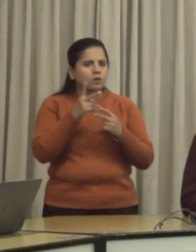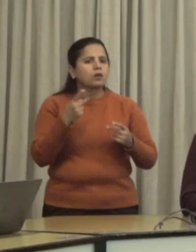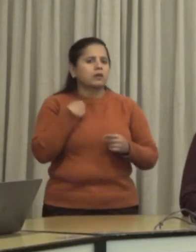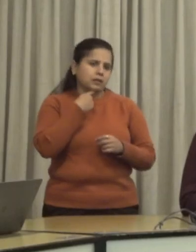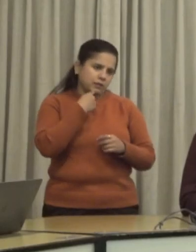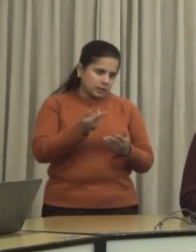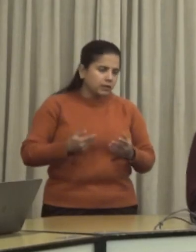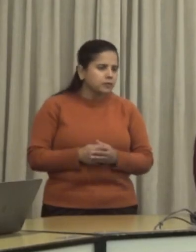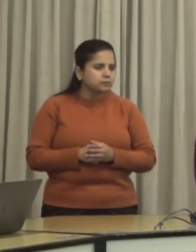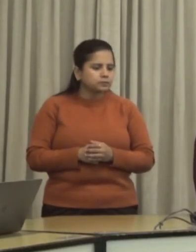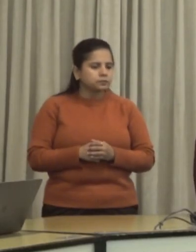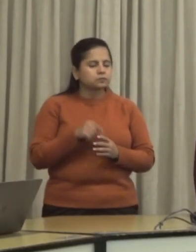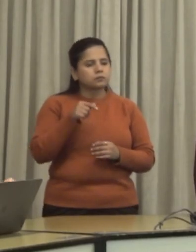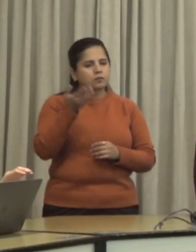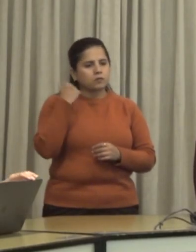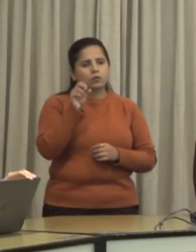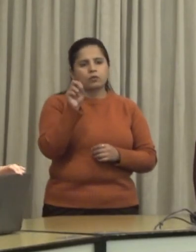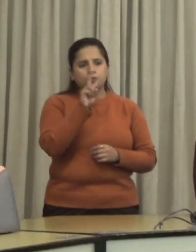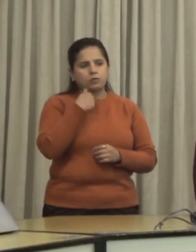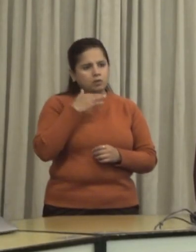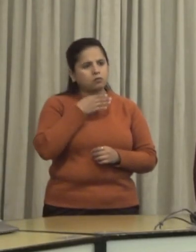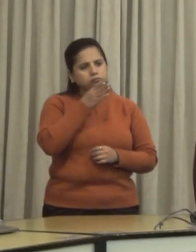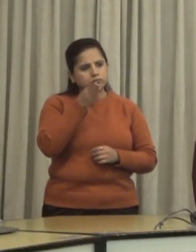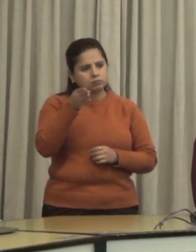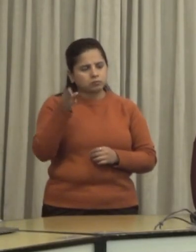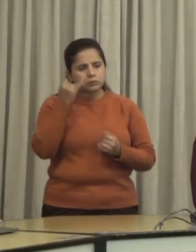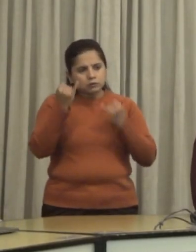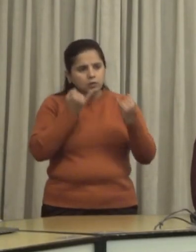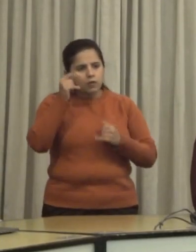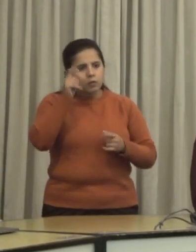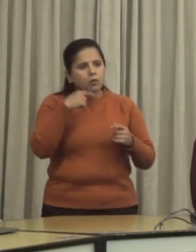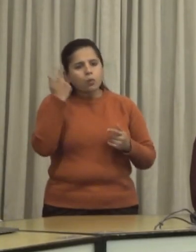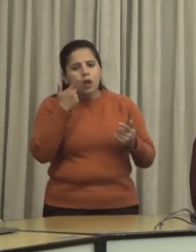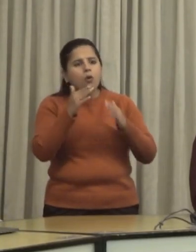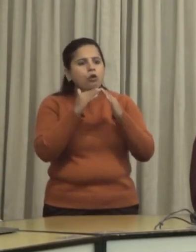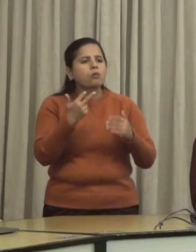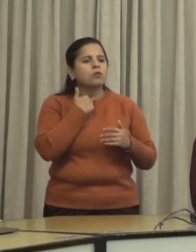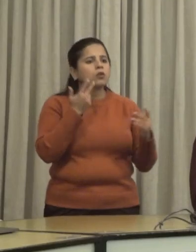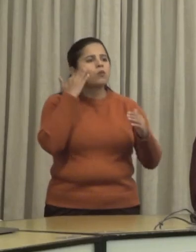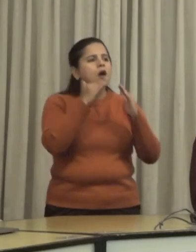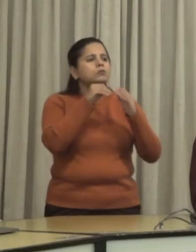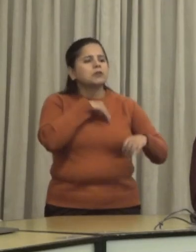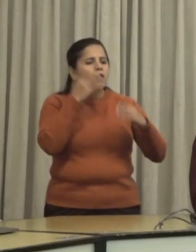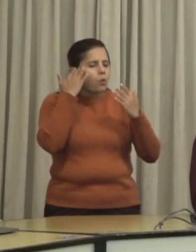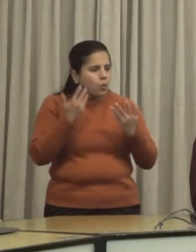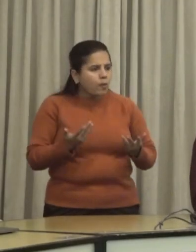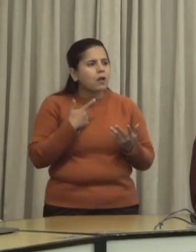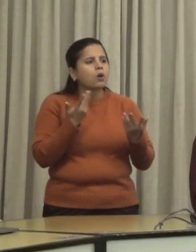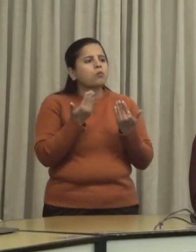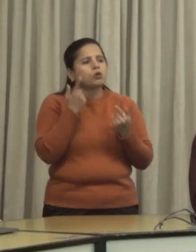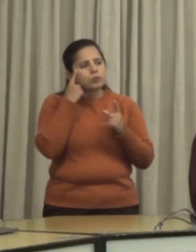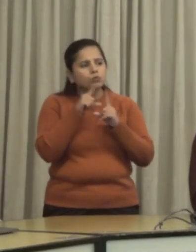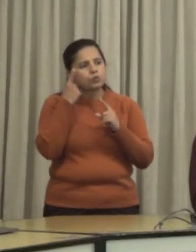But over the past 2 months, I've been going around searching for these people who are stuck at home. Why are they suffering? What can we do for